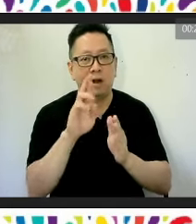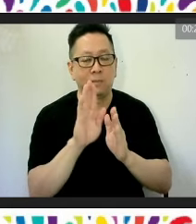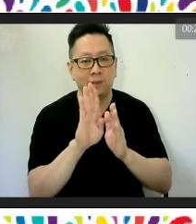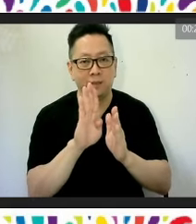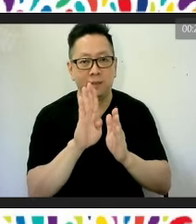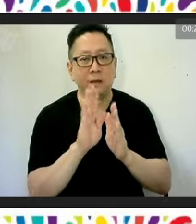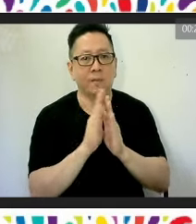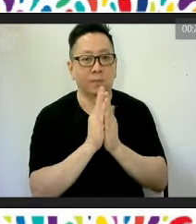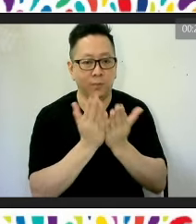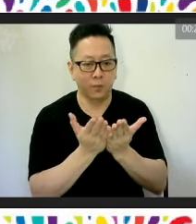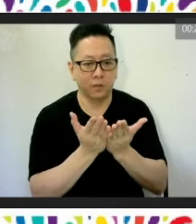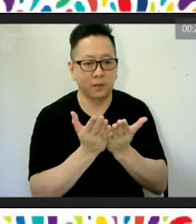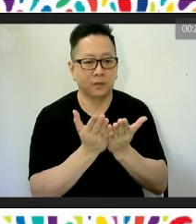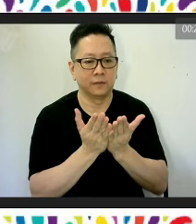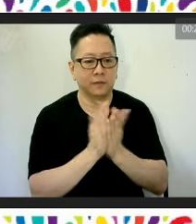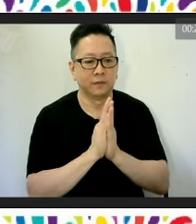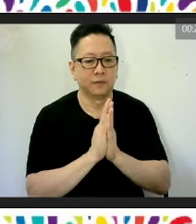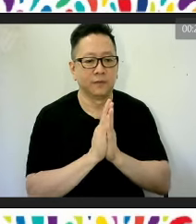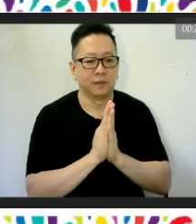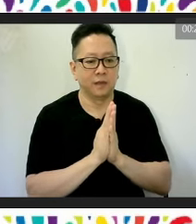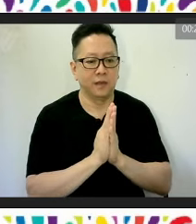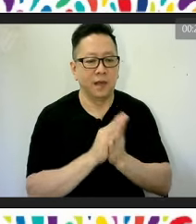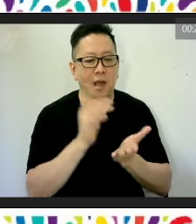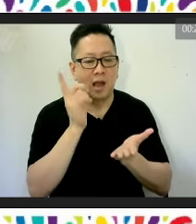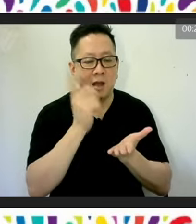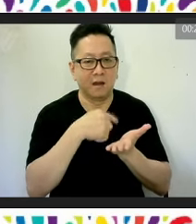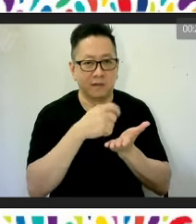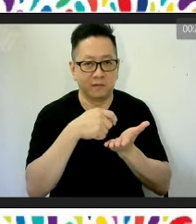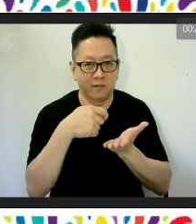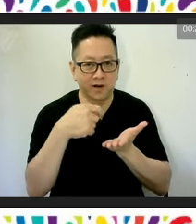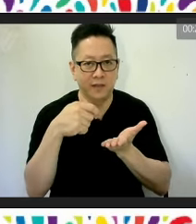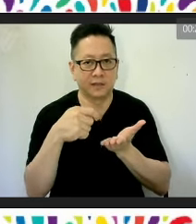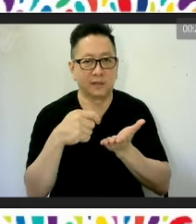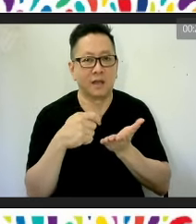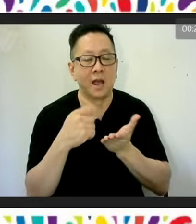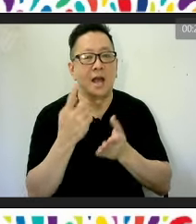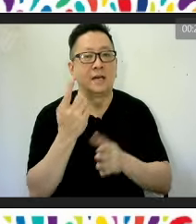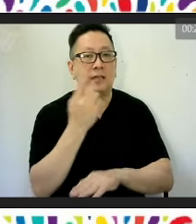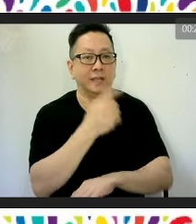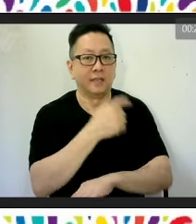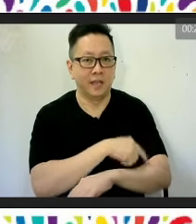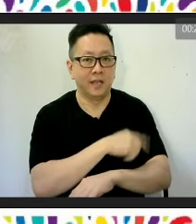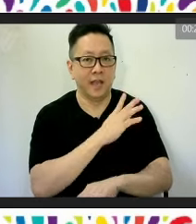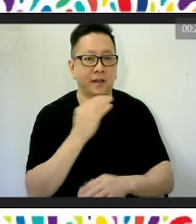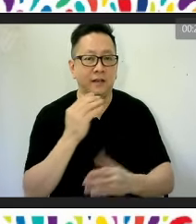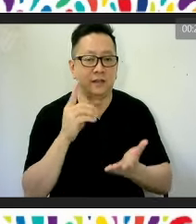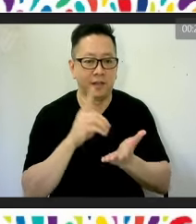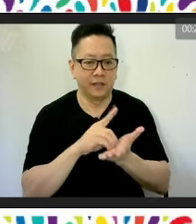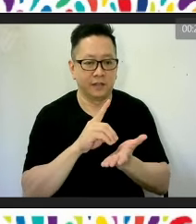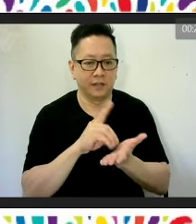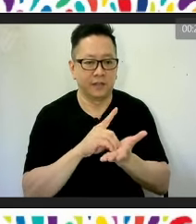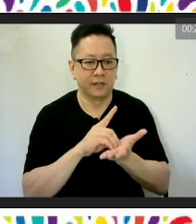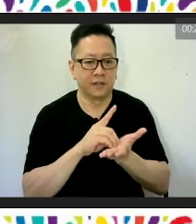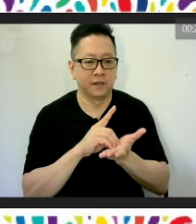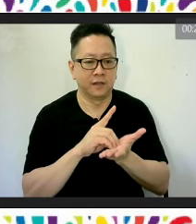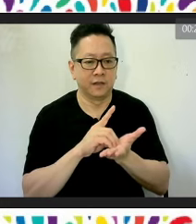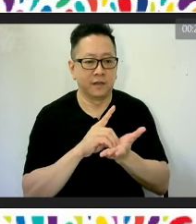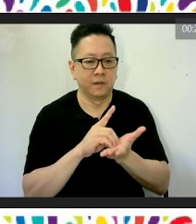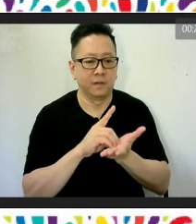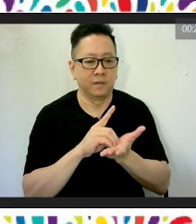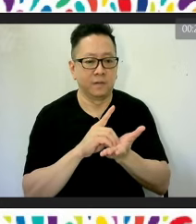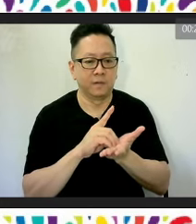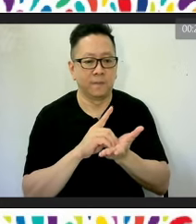RB book. Okay, write the day and the date.